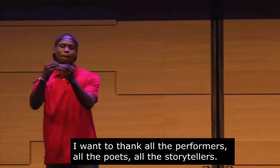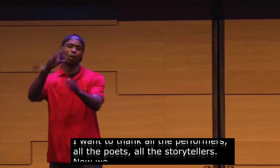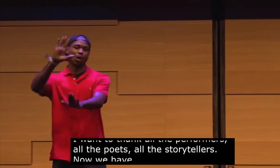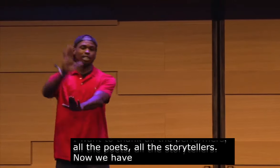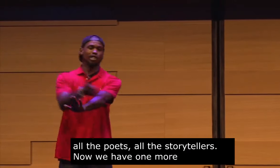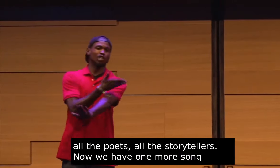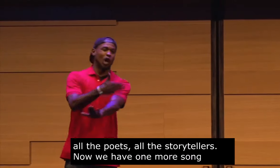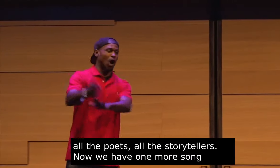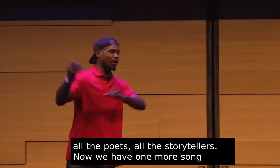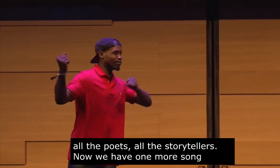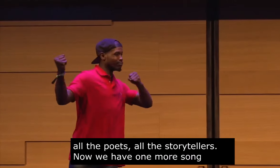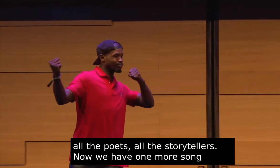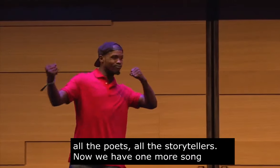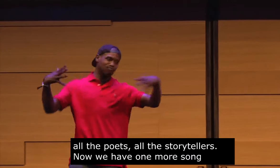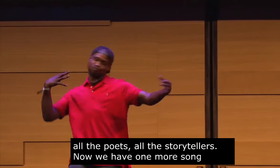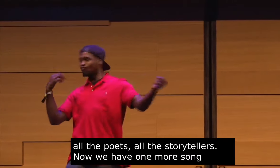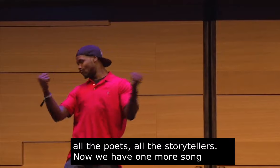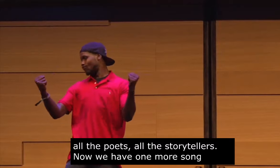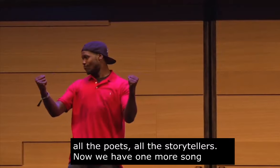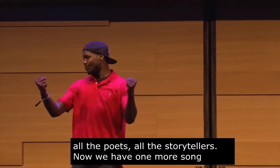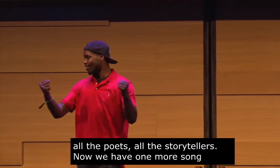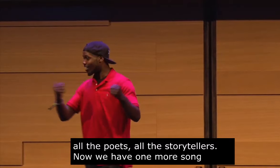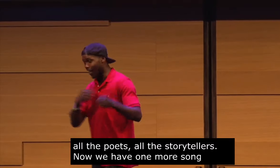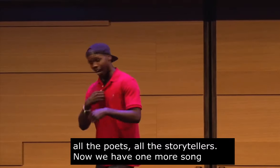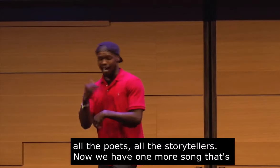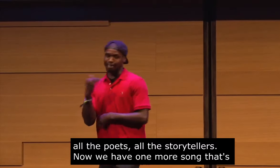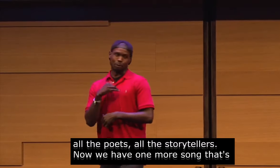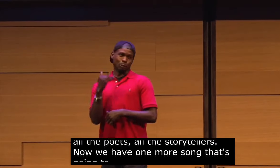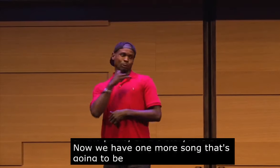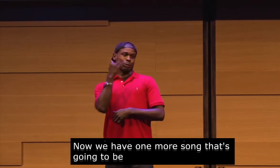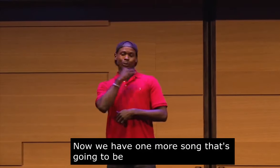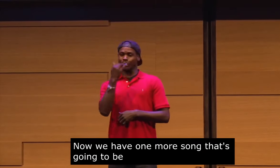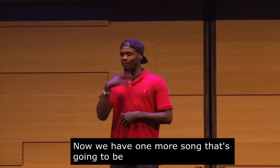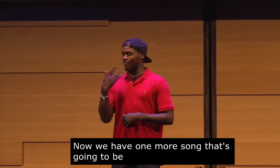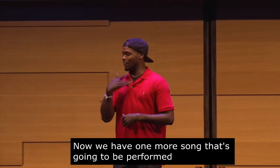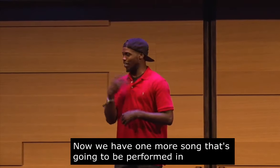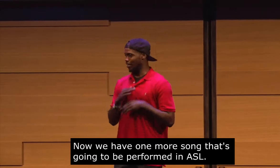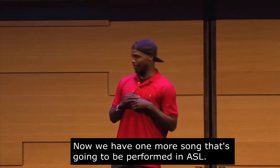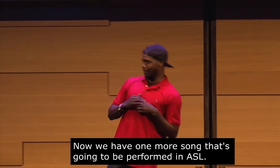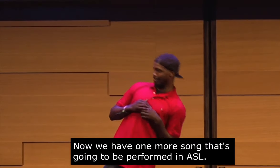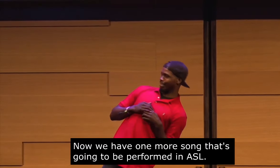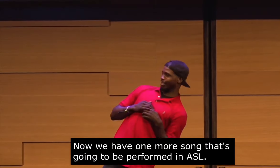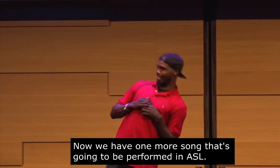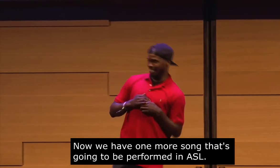Now we have one more song that's going to be performed in ASL.